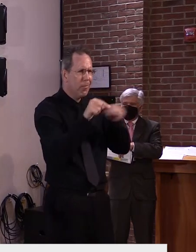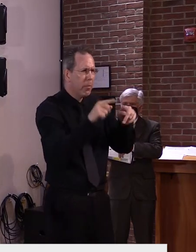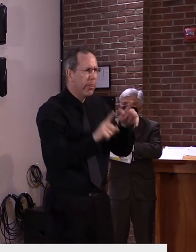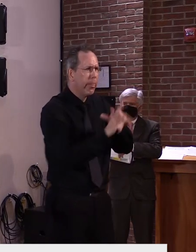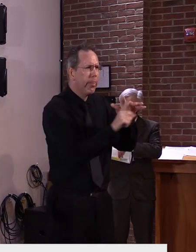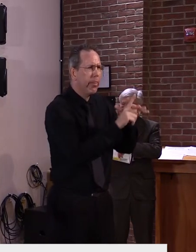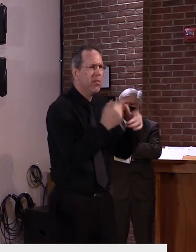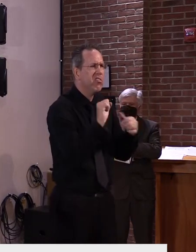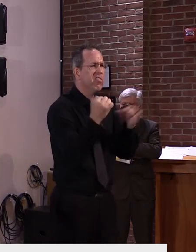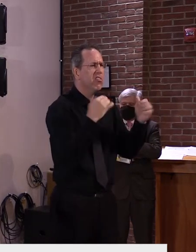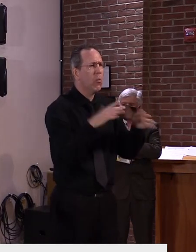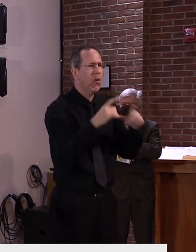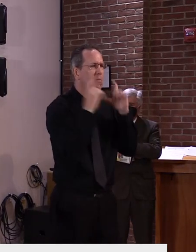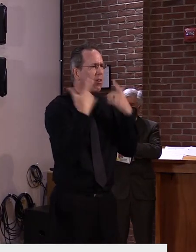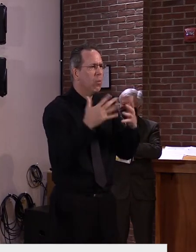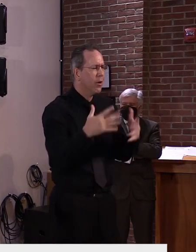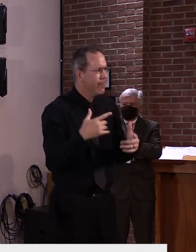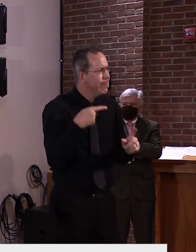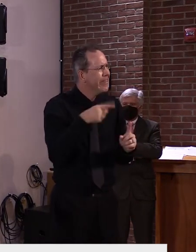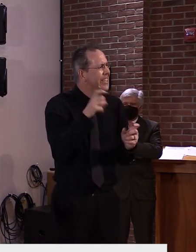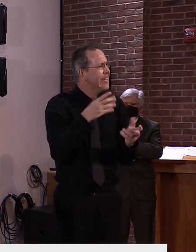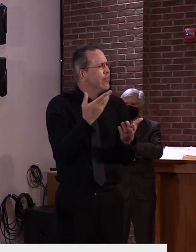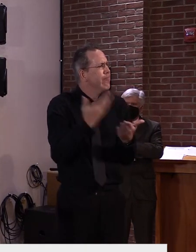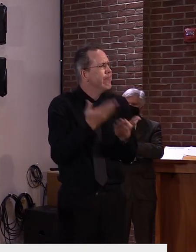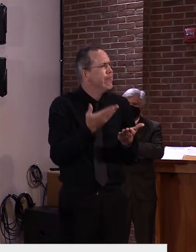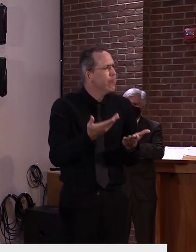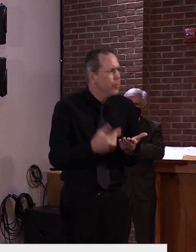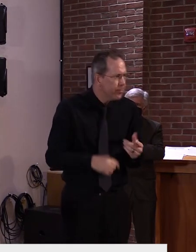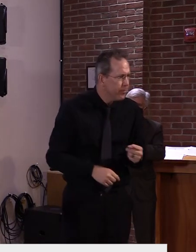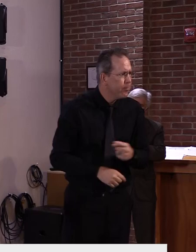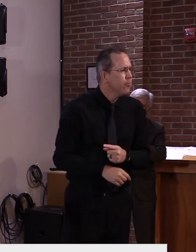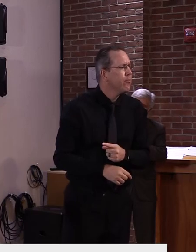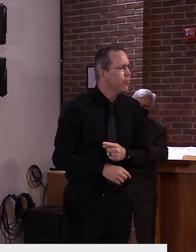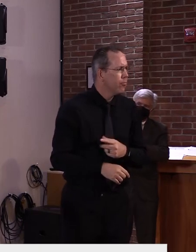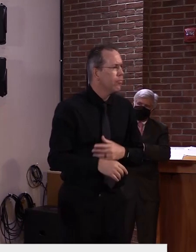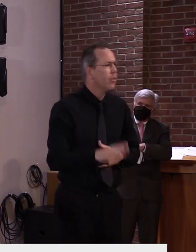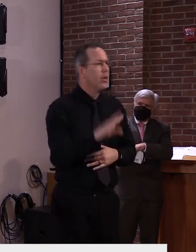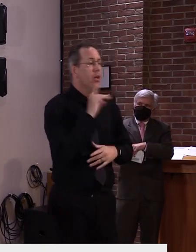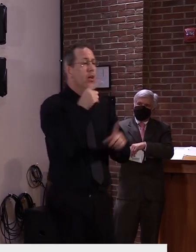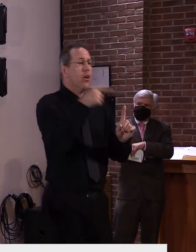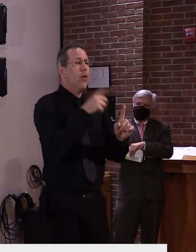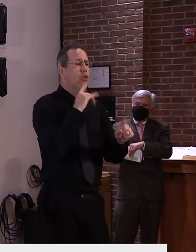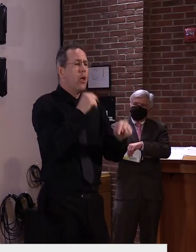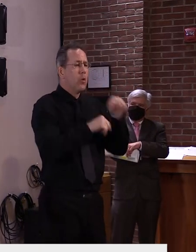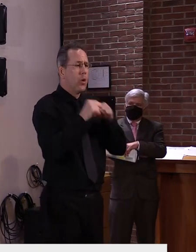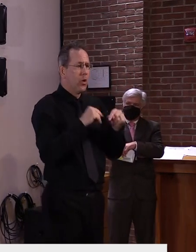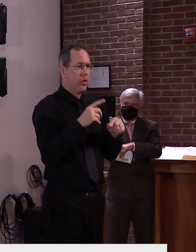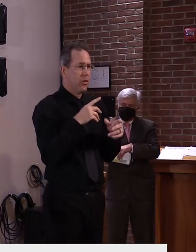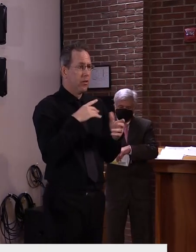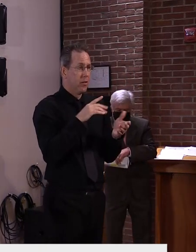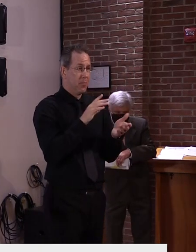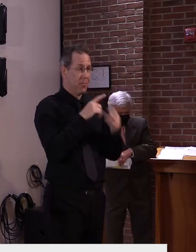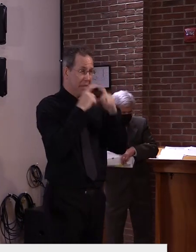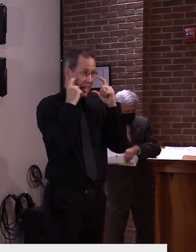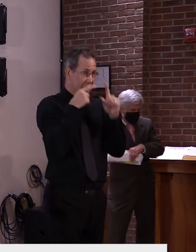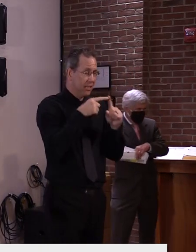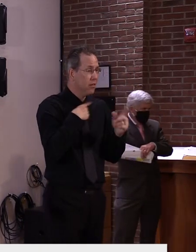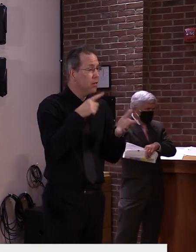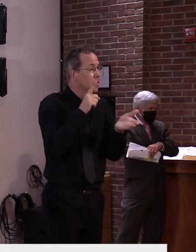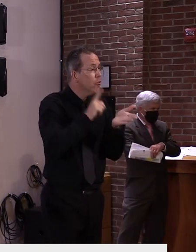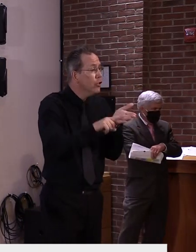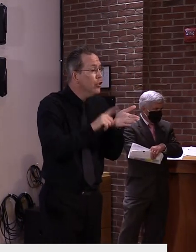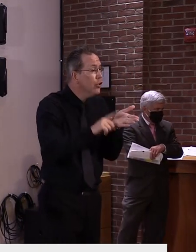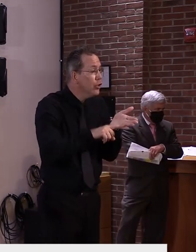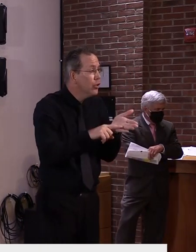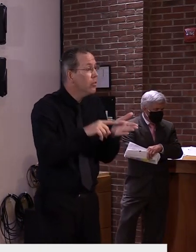and facial coverings. So the governor would be standing on firm public health ground at this point in time, even